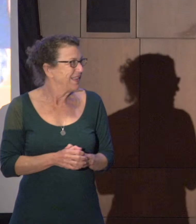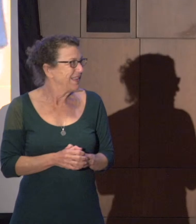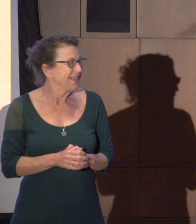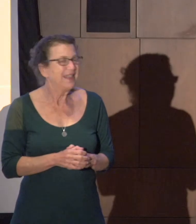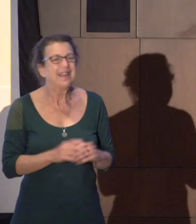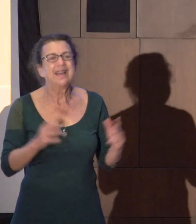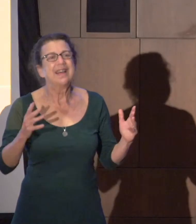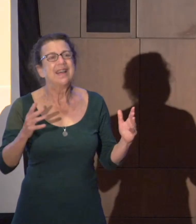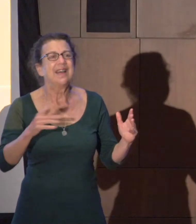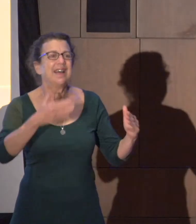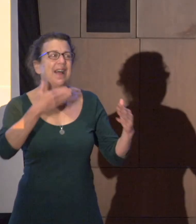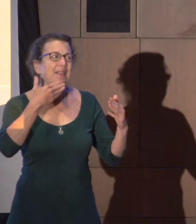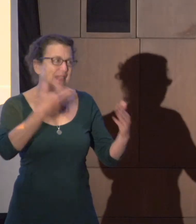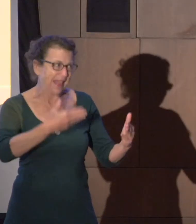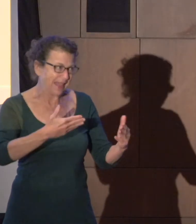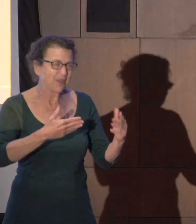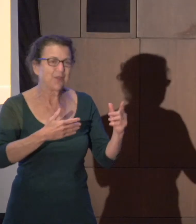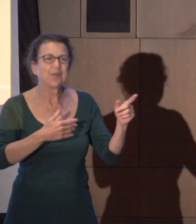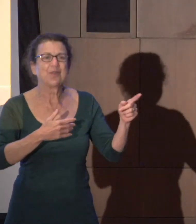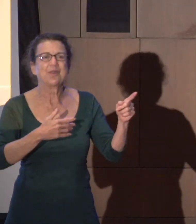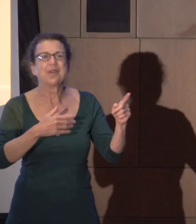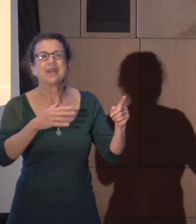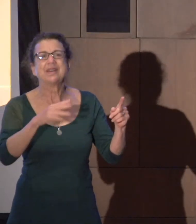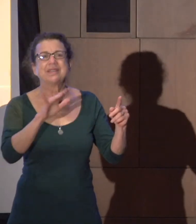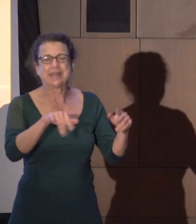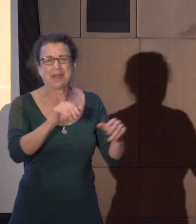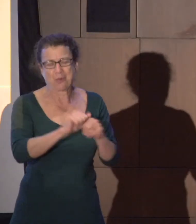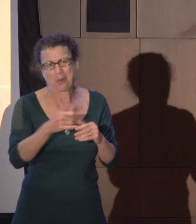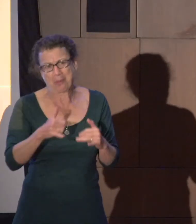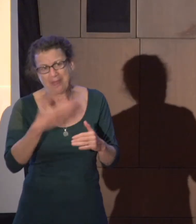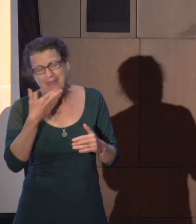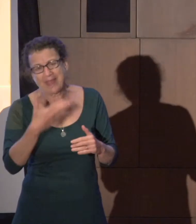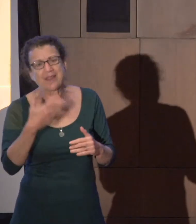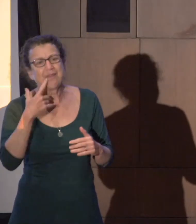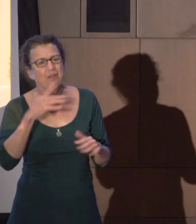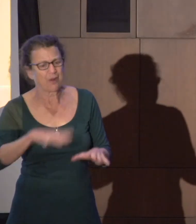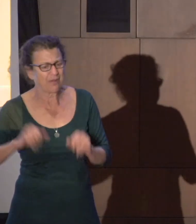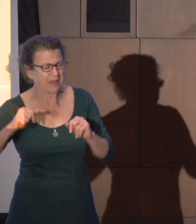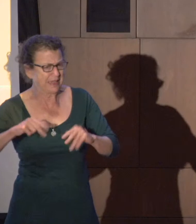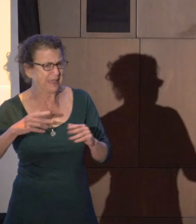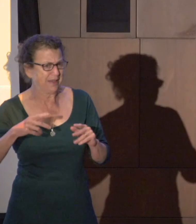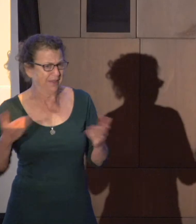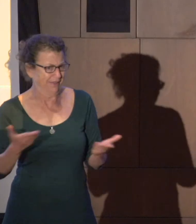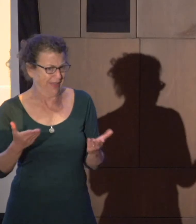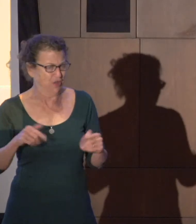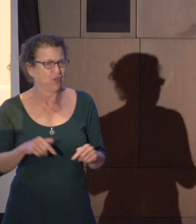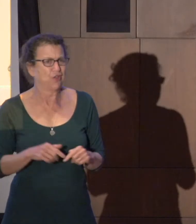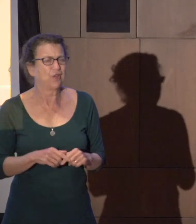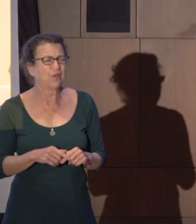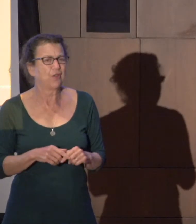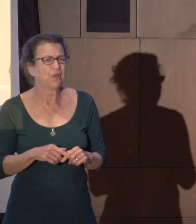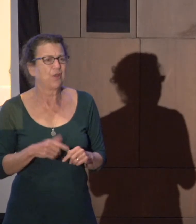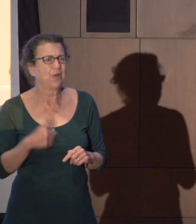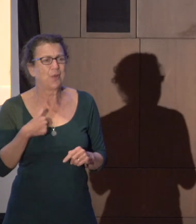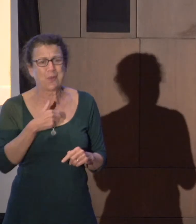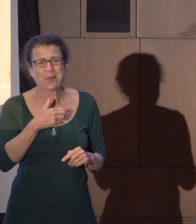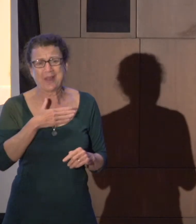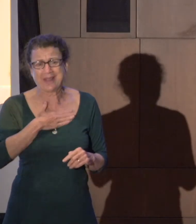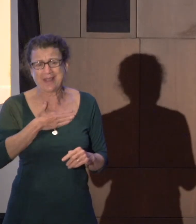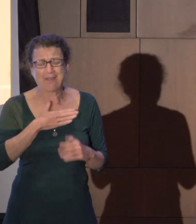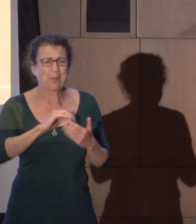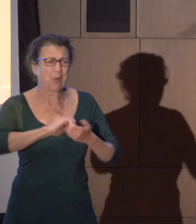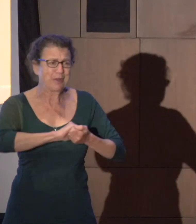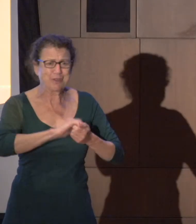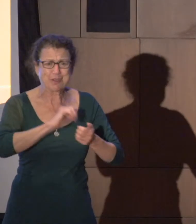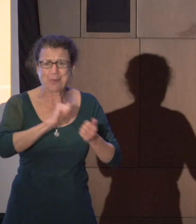Oh, just a thank you to Stay Work Play for having this event at the Courier. We love our